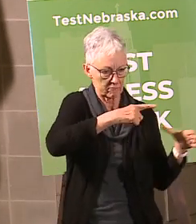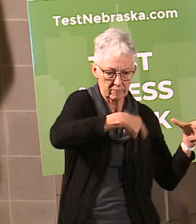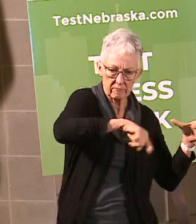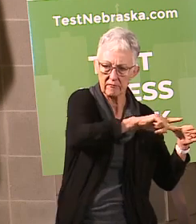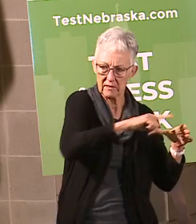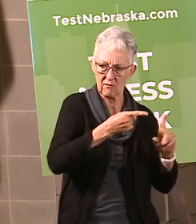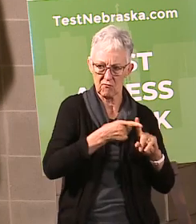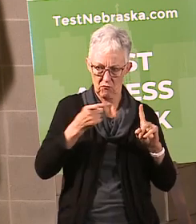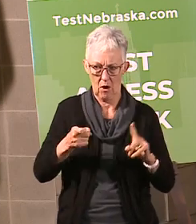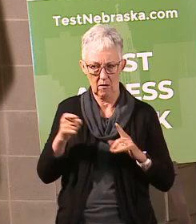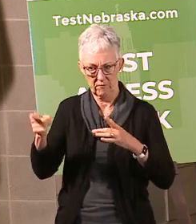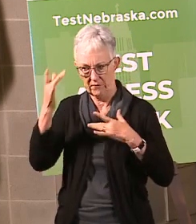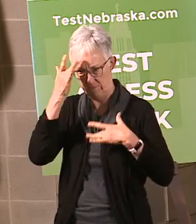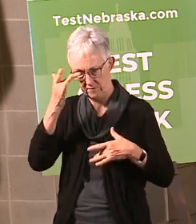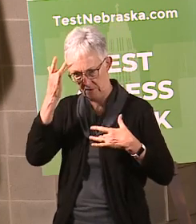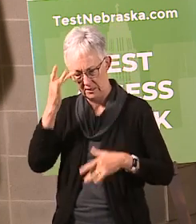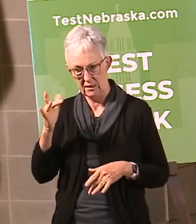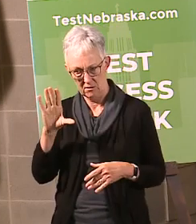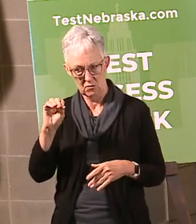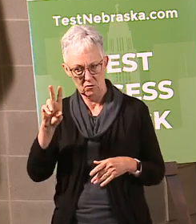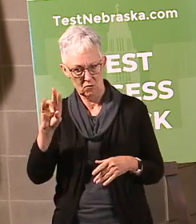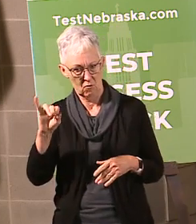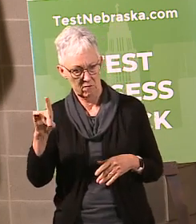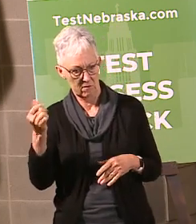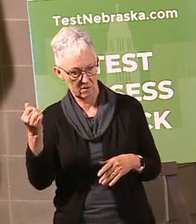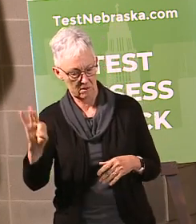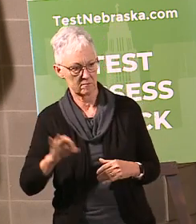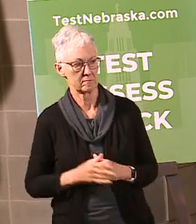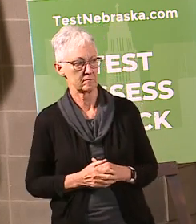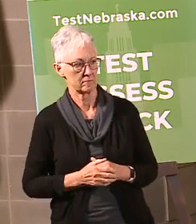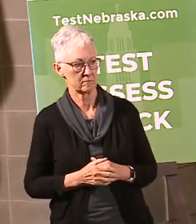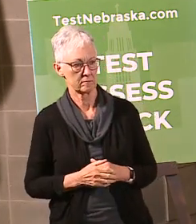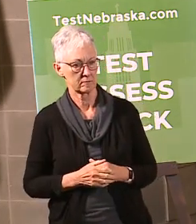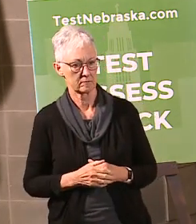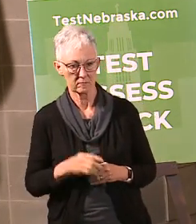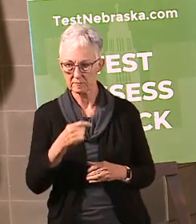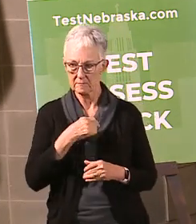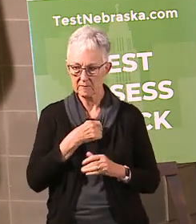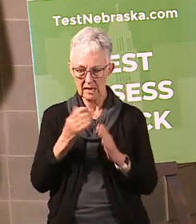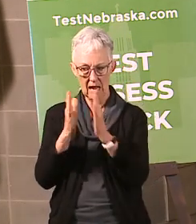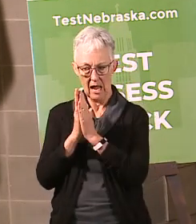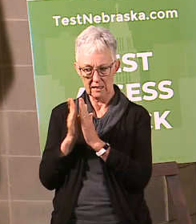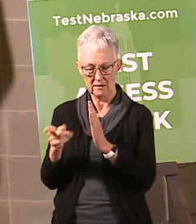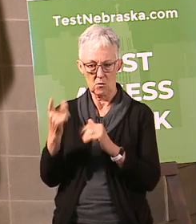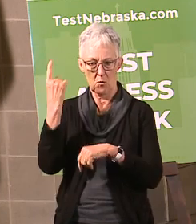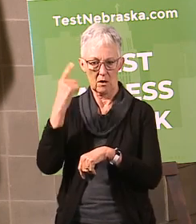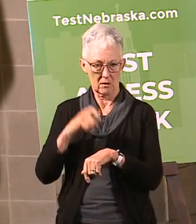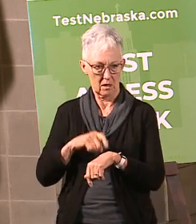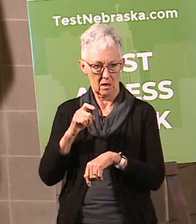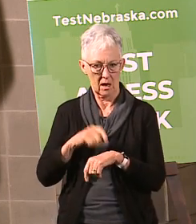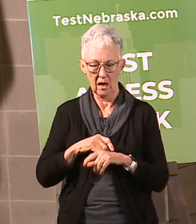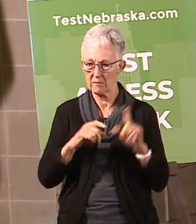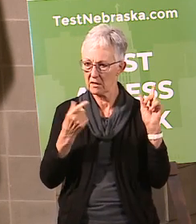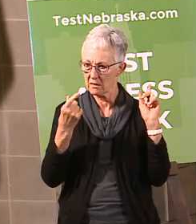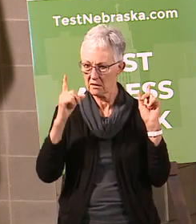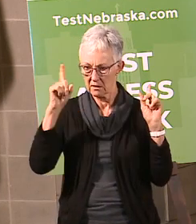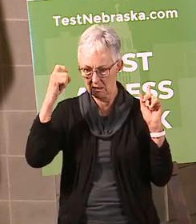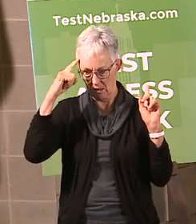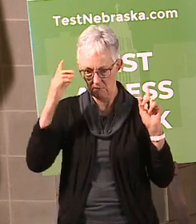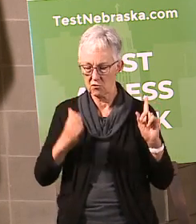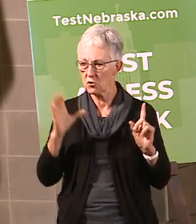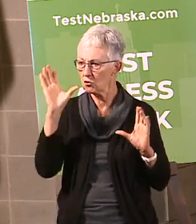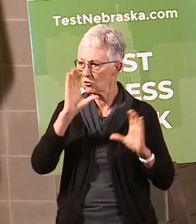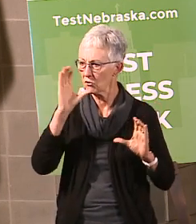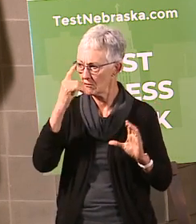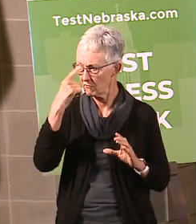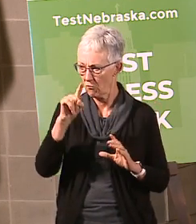One quick example, I called on them and they gave me answers when the governor was looking for videos to make in non-English.